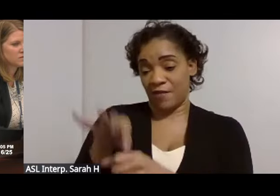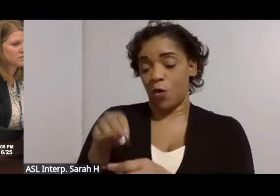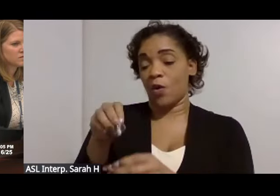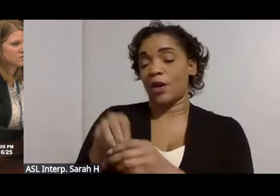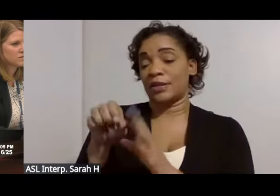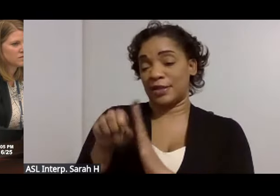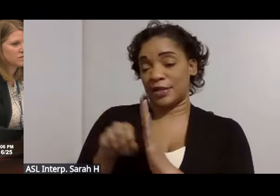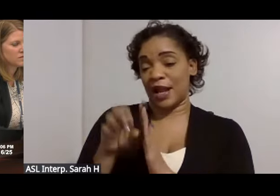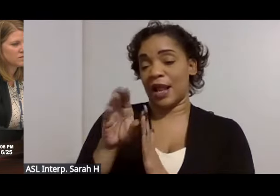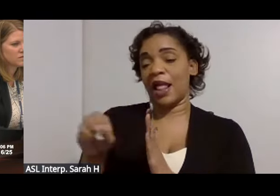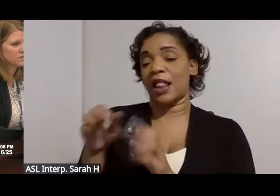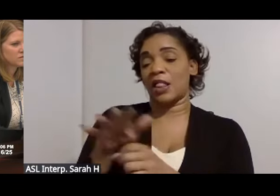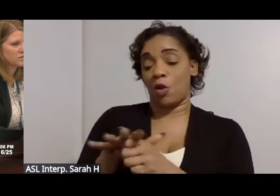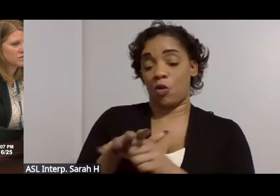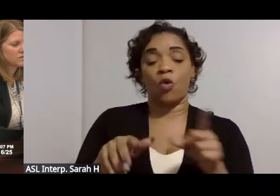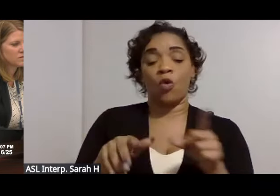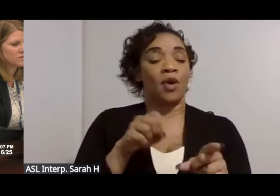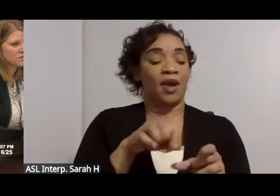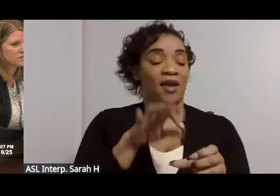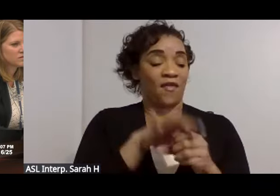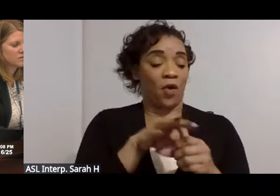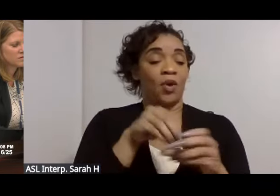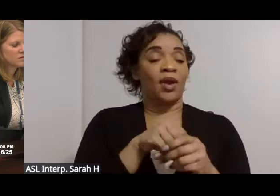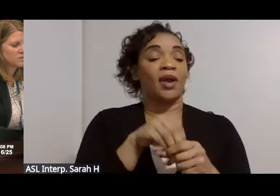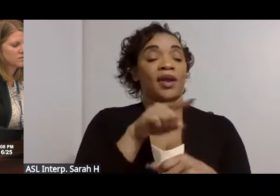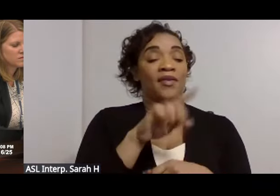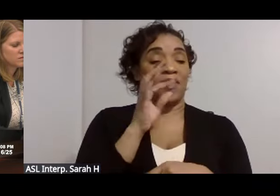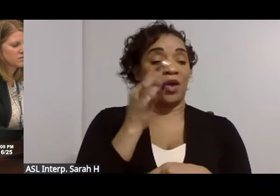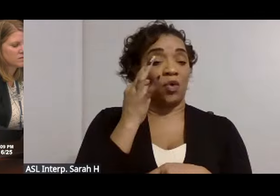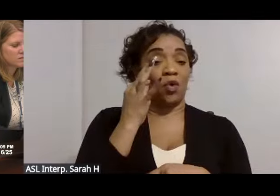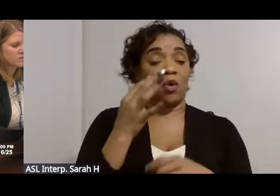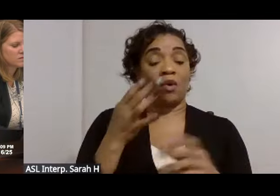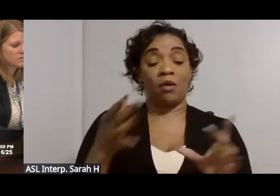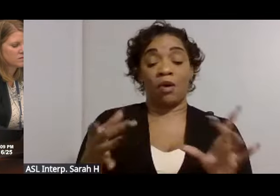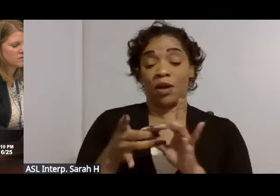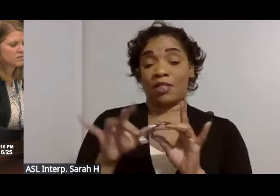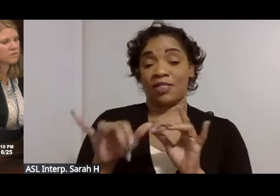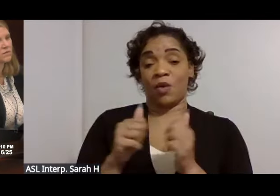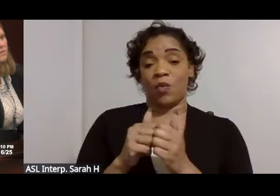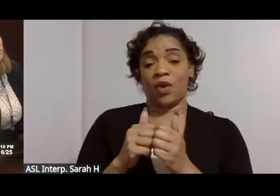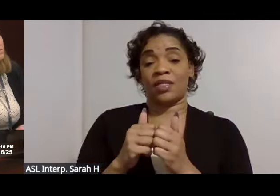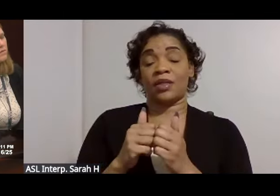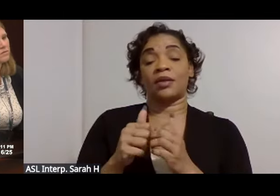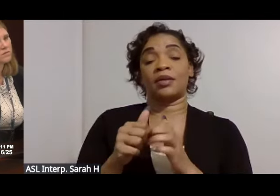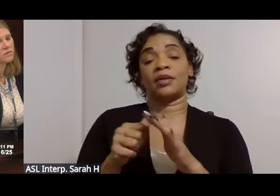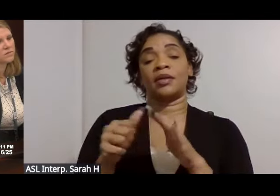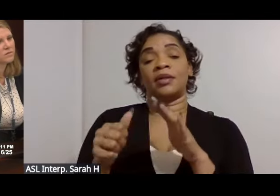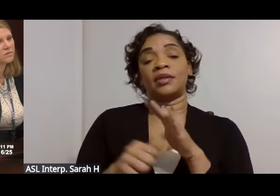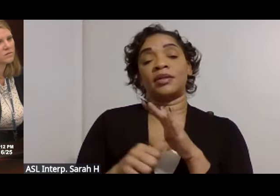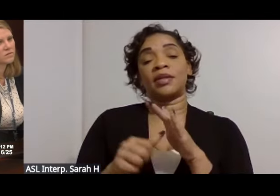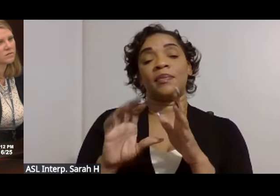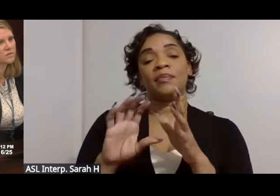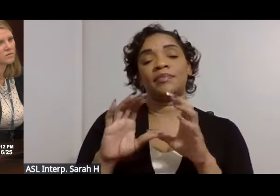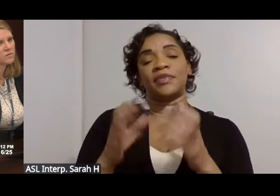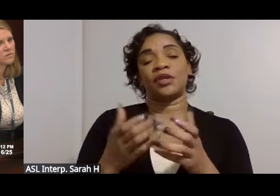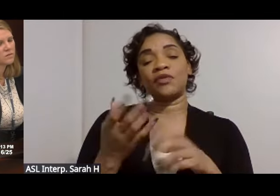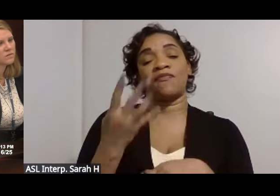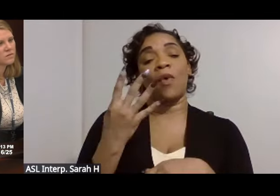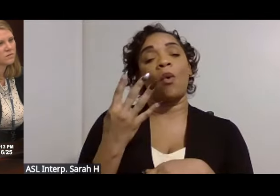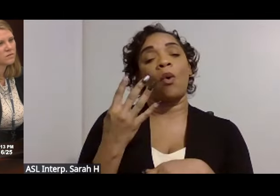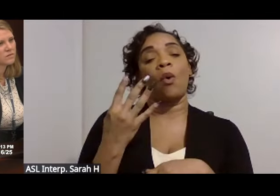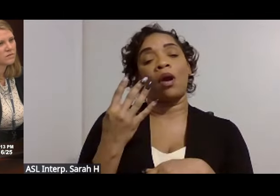elections, coupling that with the subsection 4 language that just says distinguishing between any separate list of individuals eligible